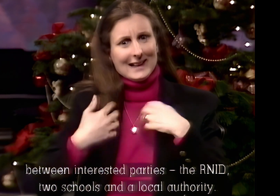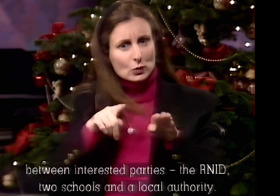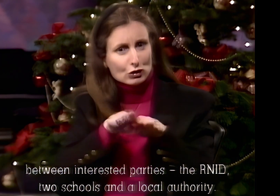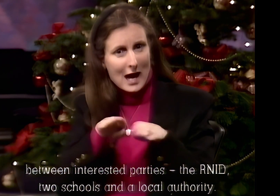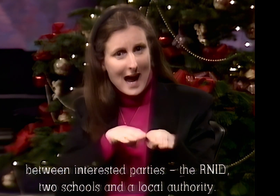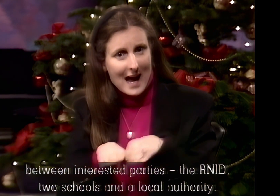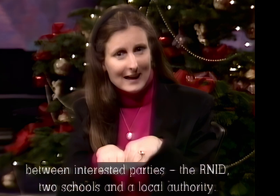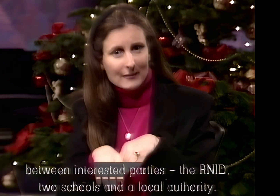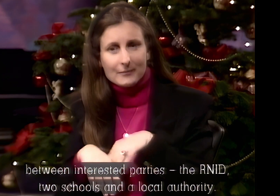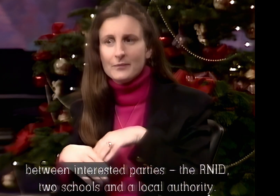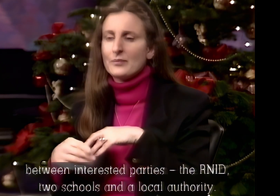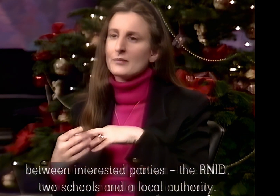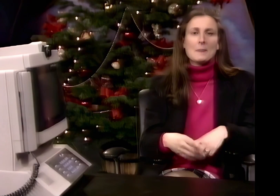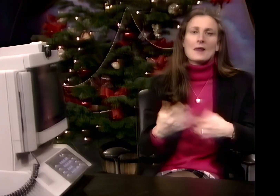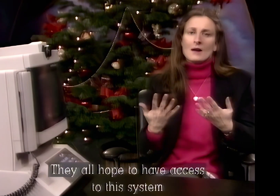and a local authority.